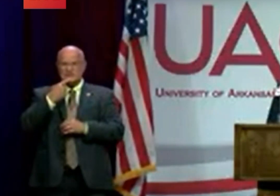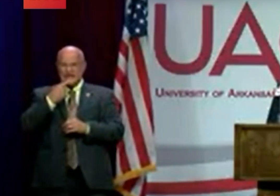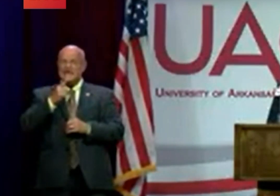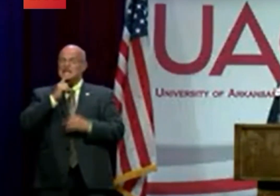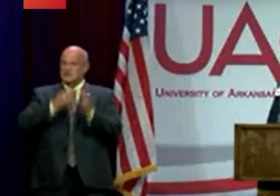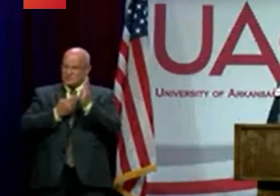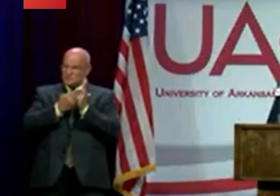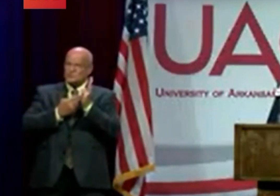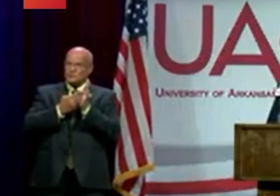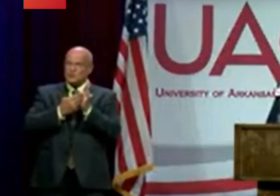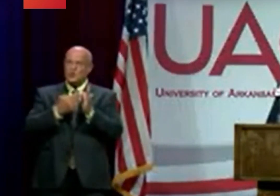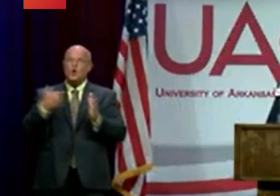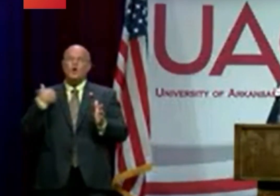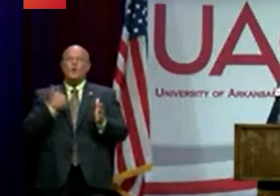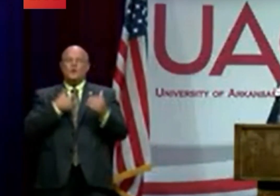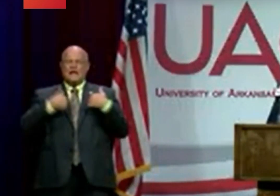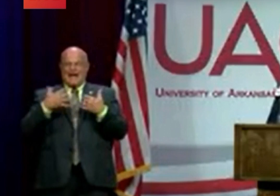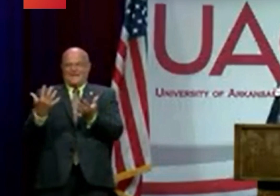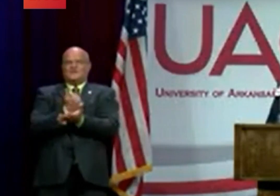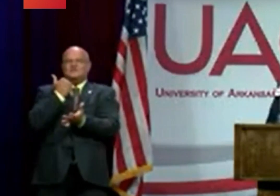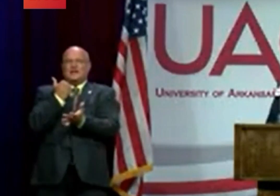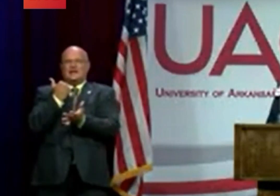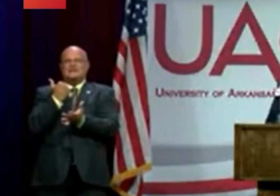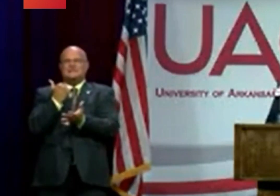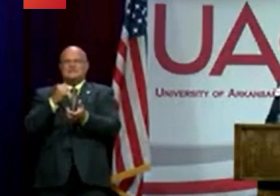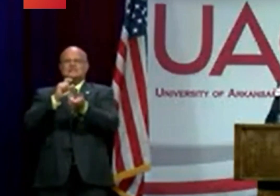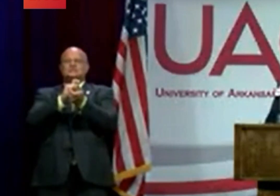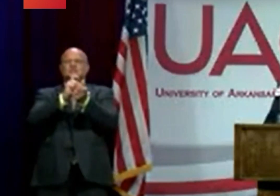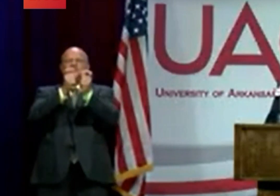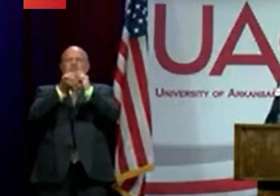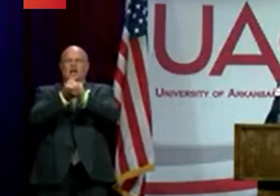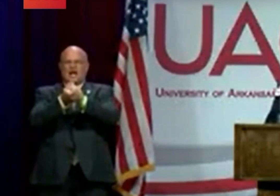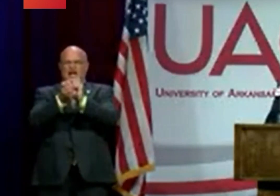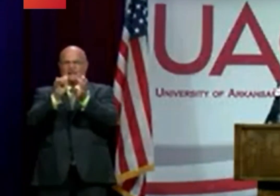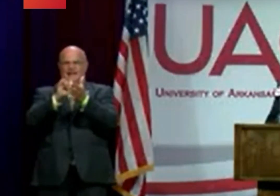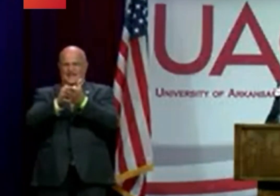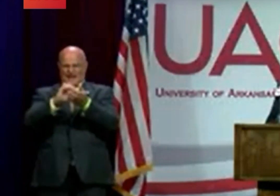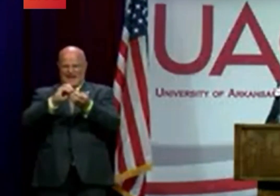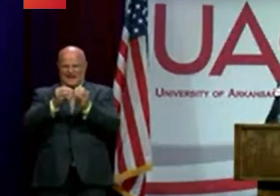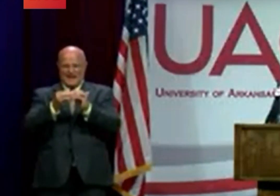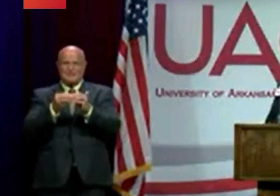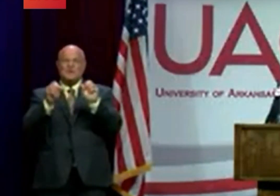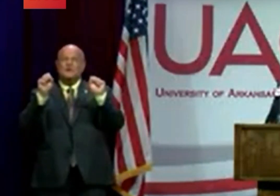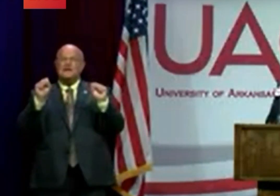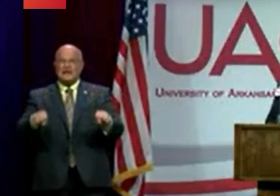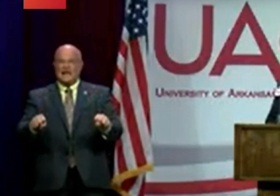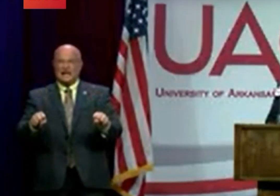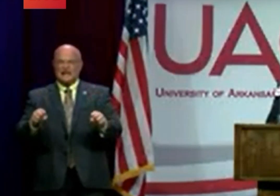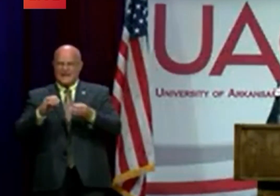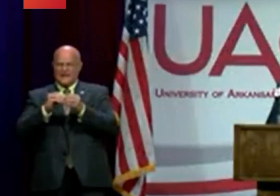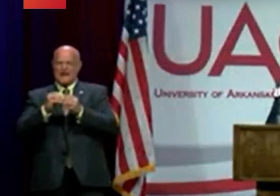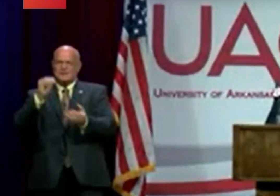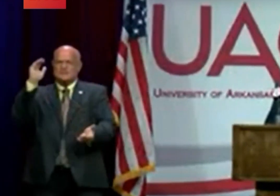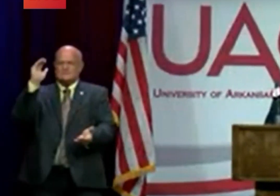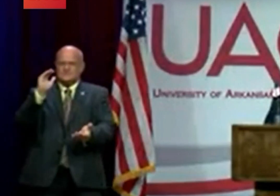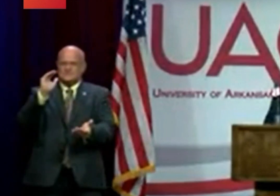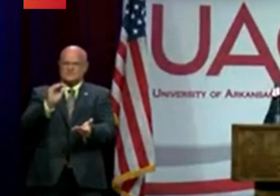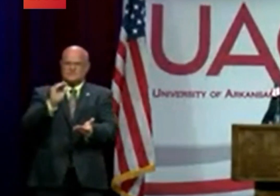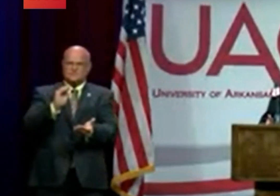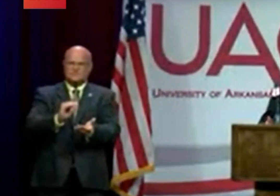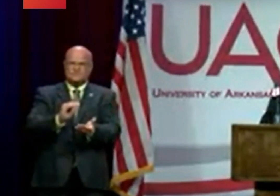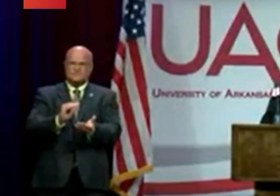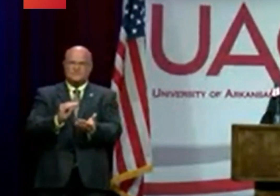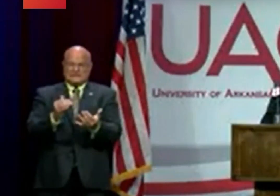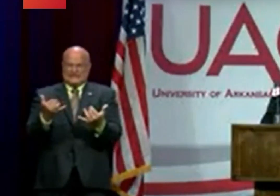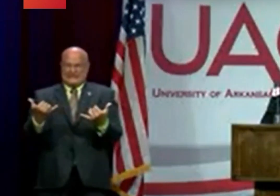is true. We have a chance, an opportunity to change that number. We can drive it downward, and we can begin by driving it